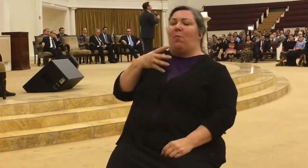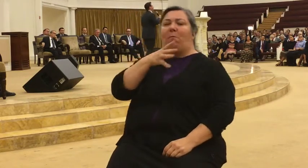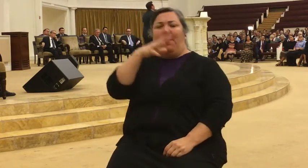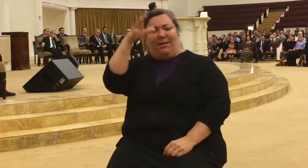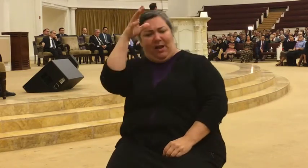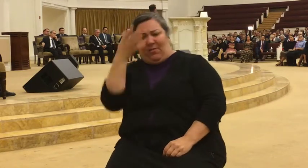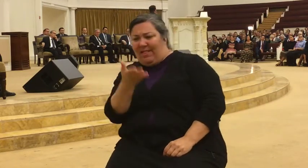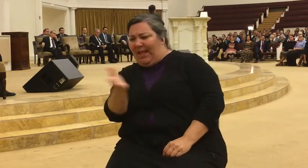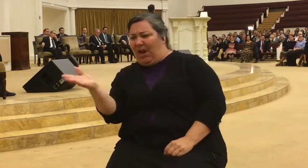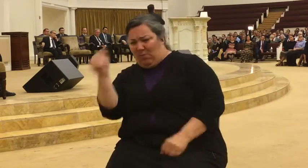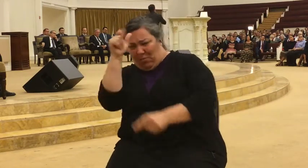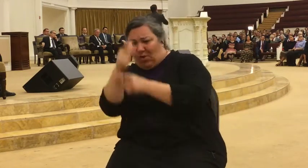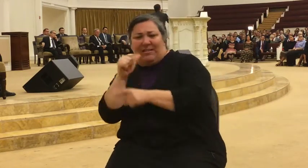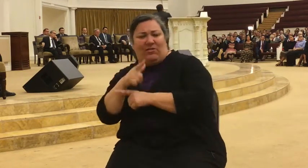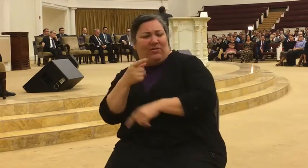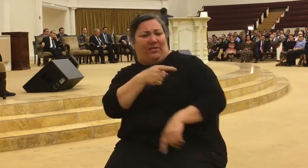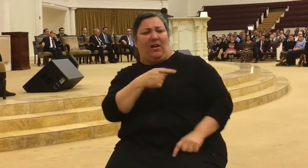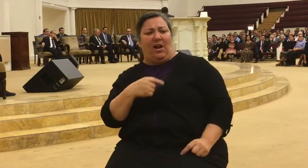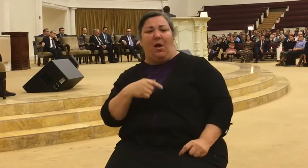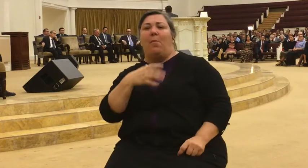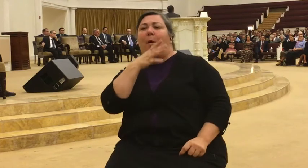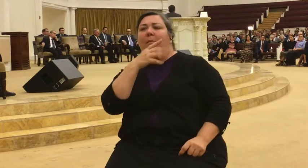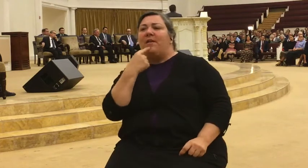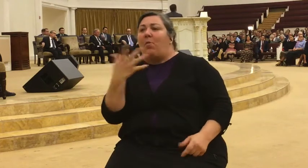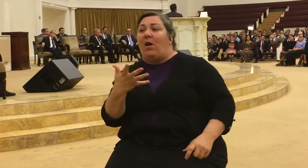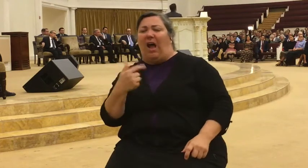mom says, "I wish you would just die."